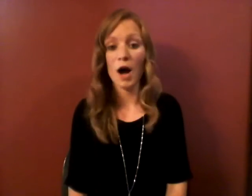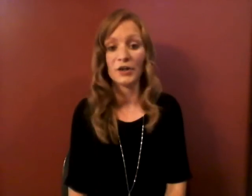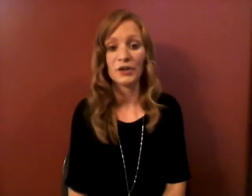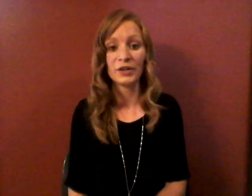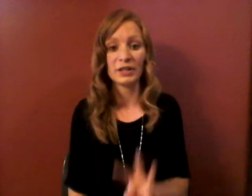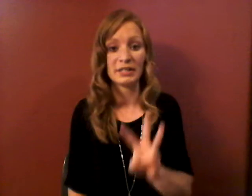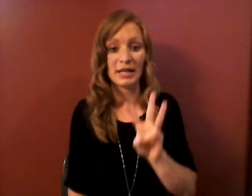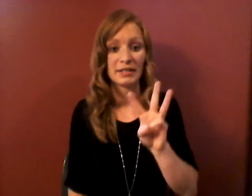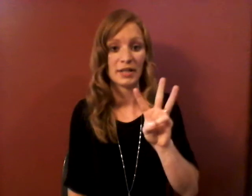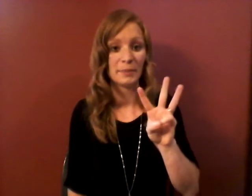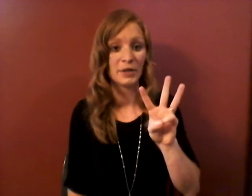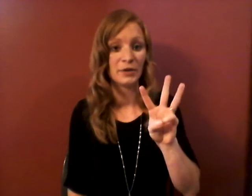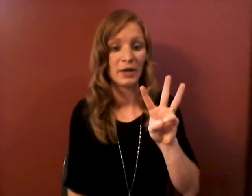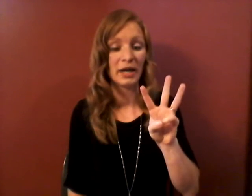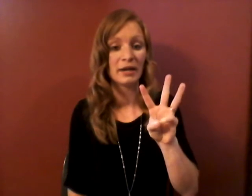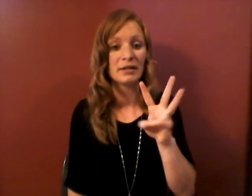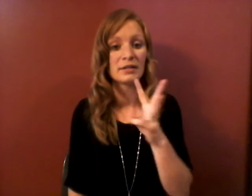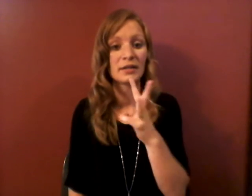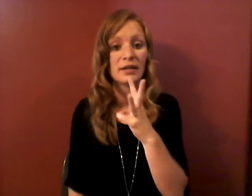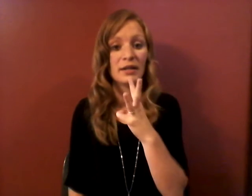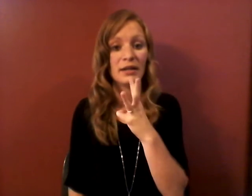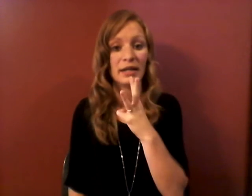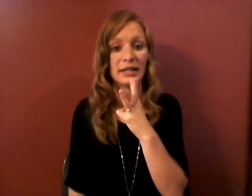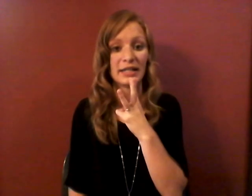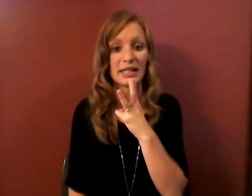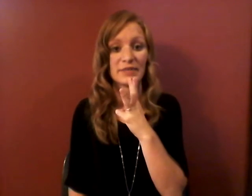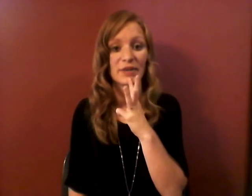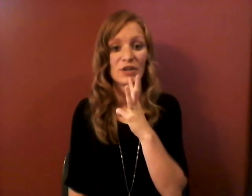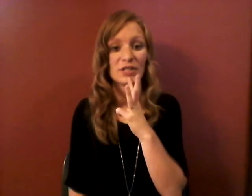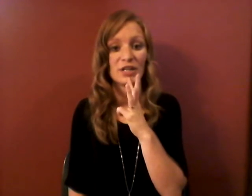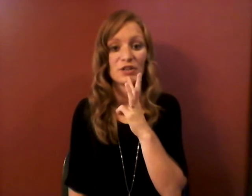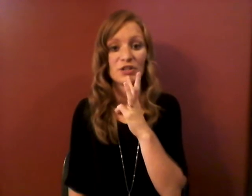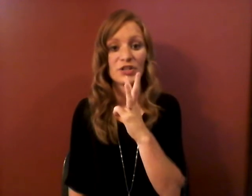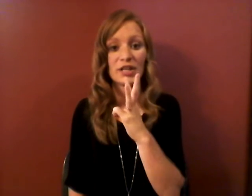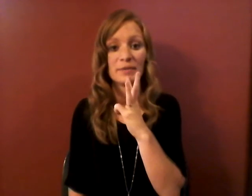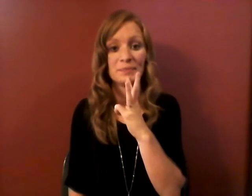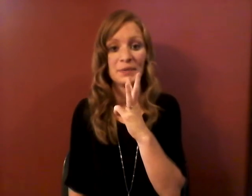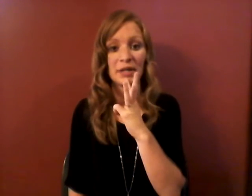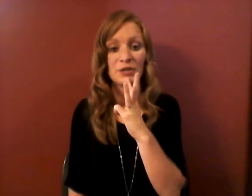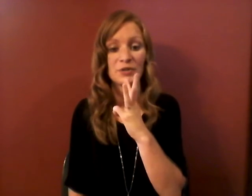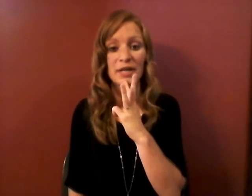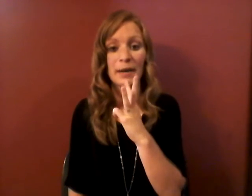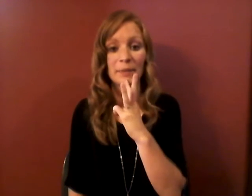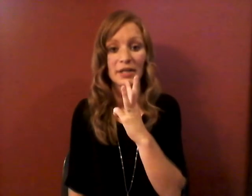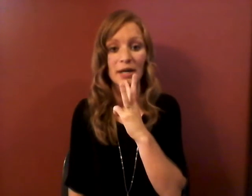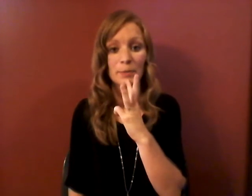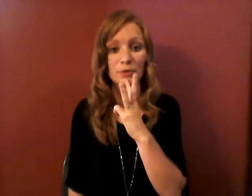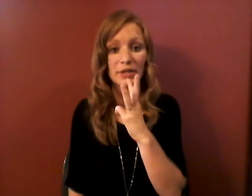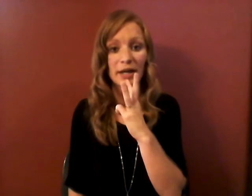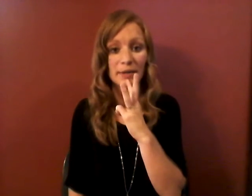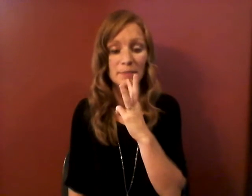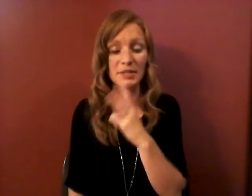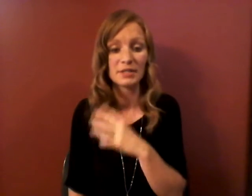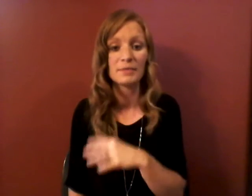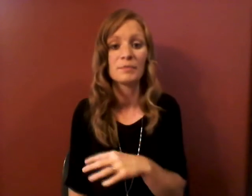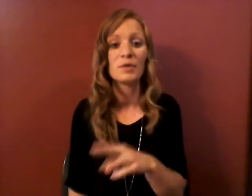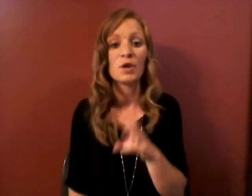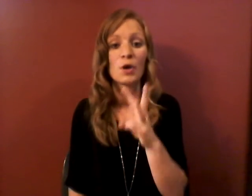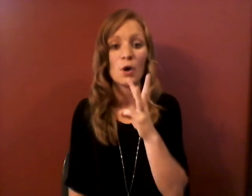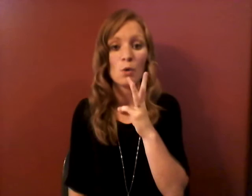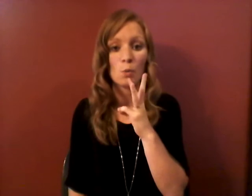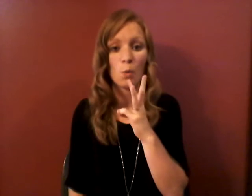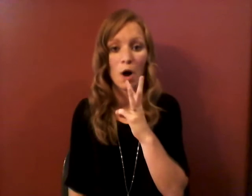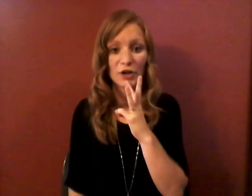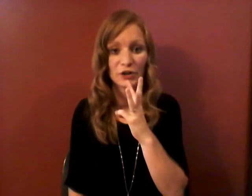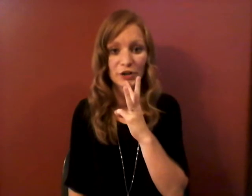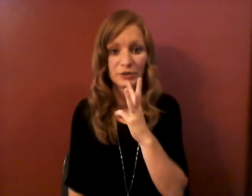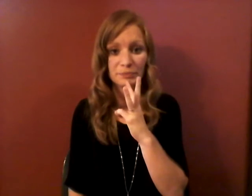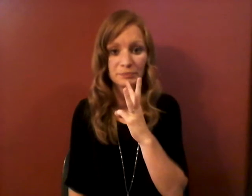Water is that W hand. Index fingers on your chin, and you tap it a couple times. Water.